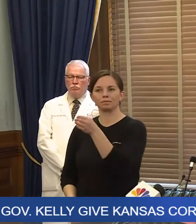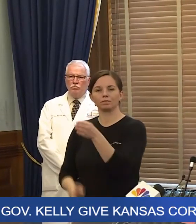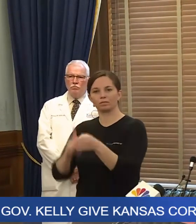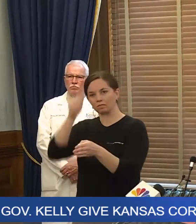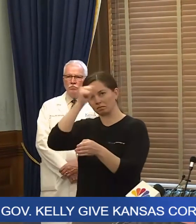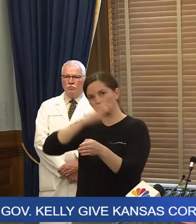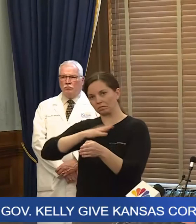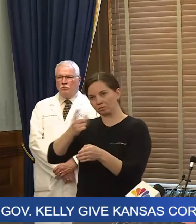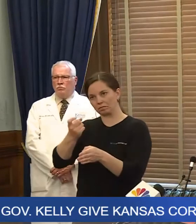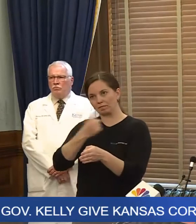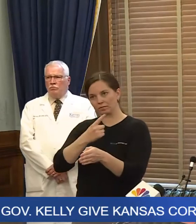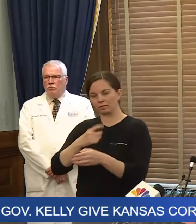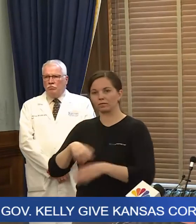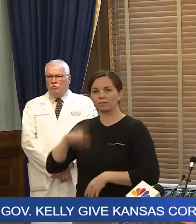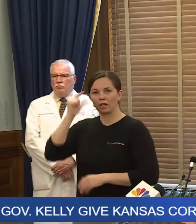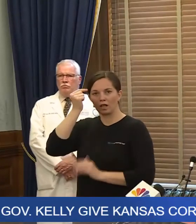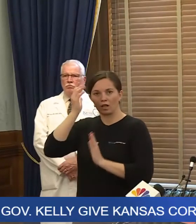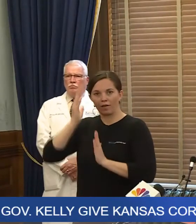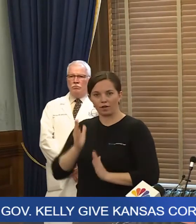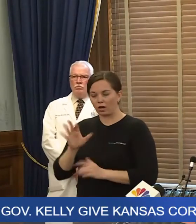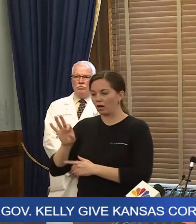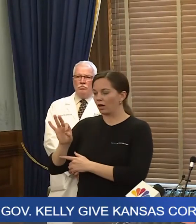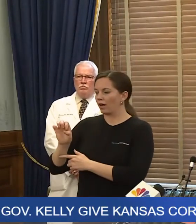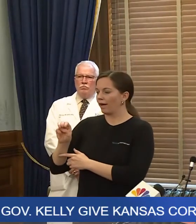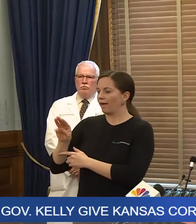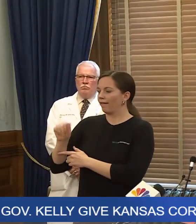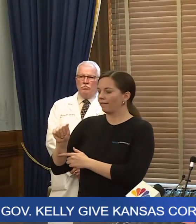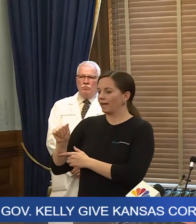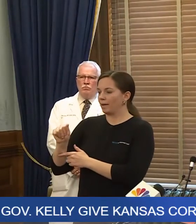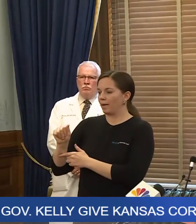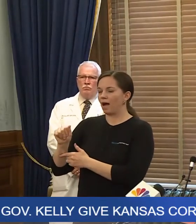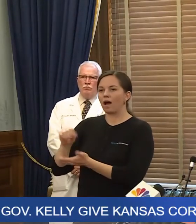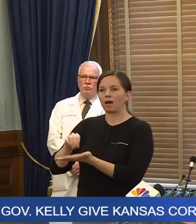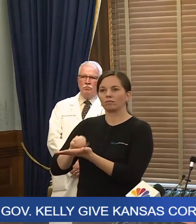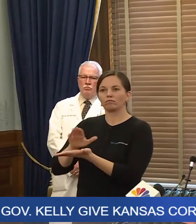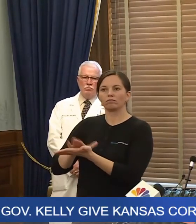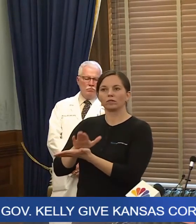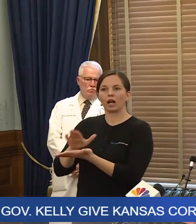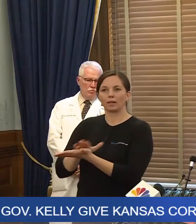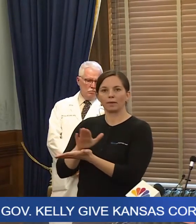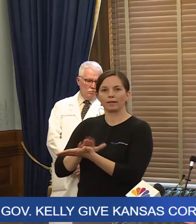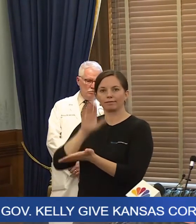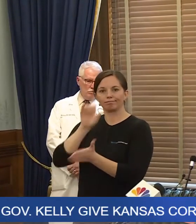Governor, there was a FEMA document that identified the Kansas City area as